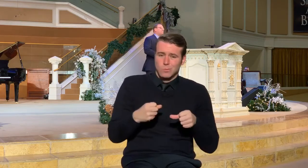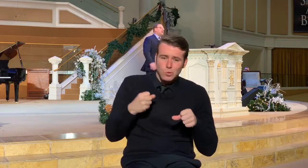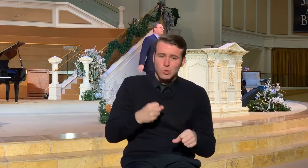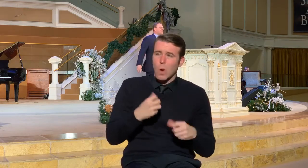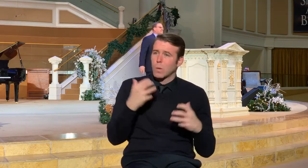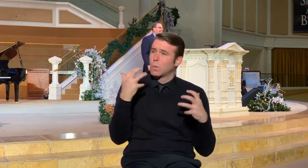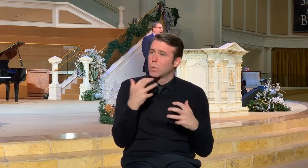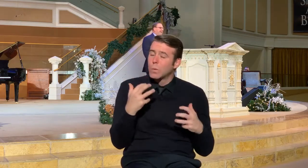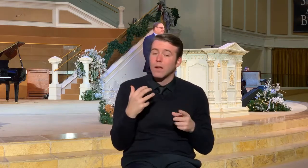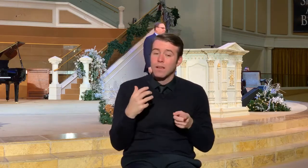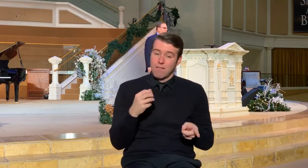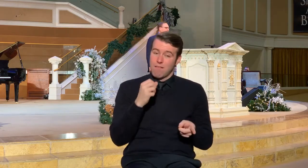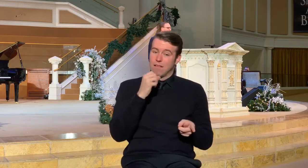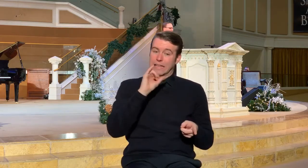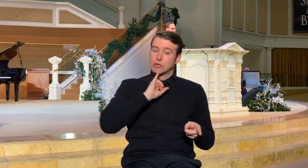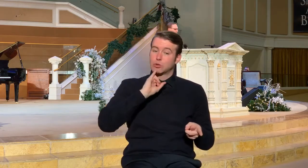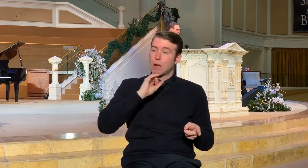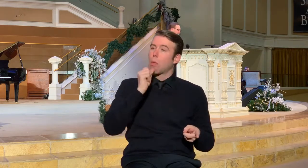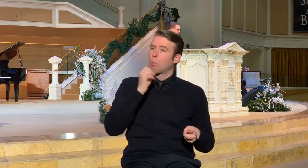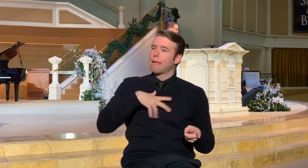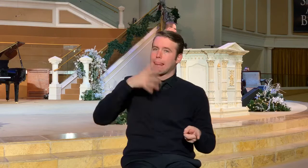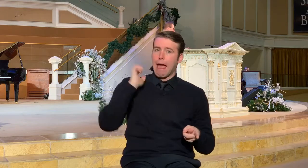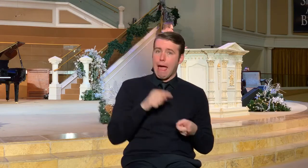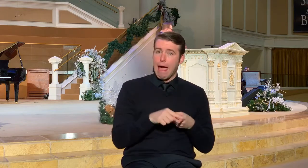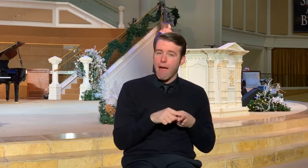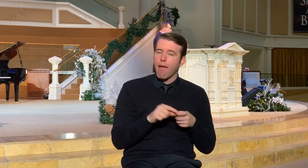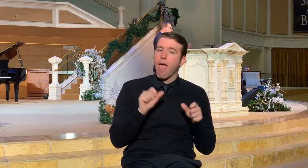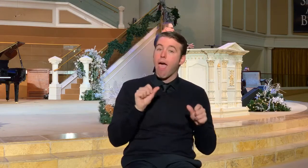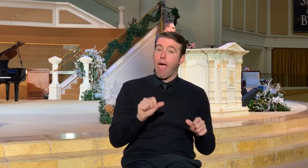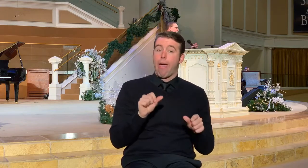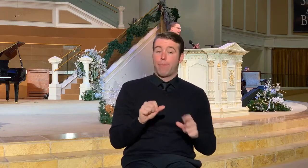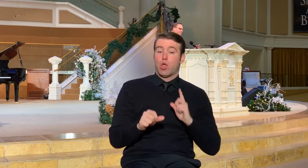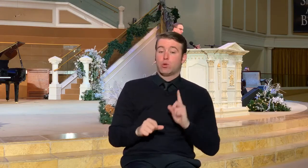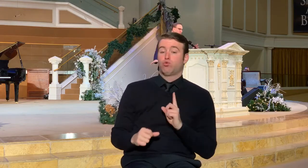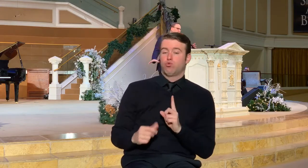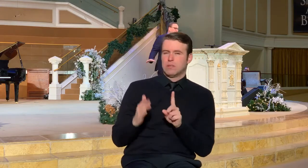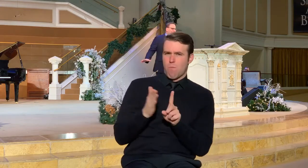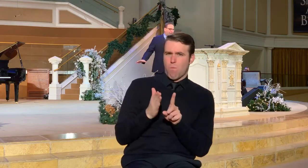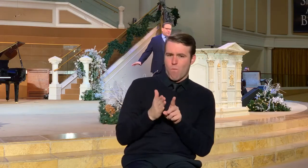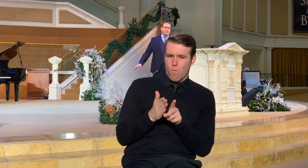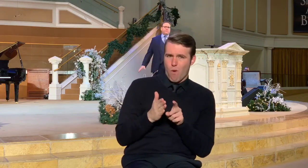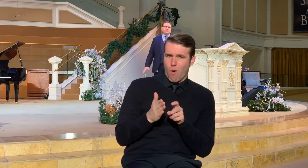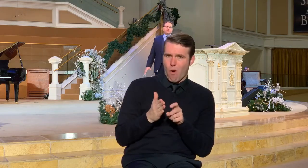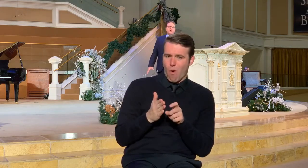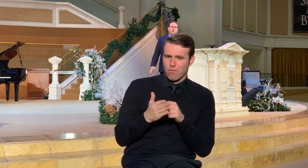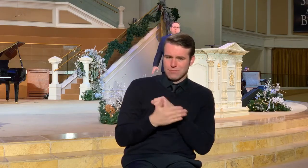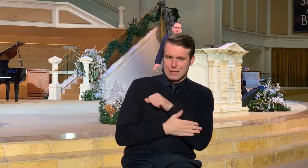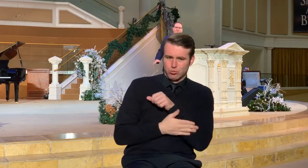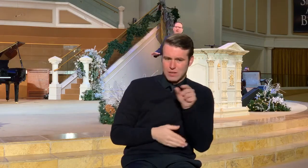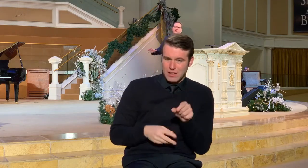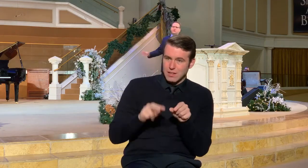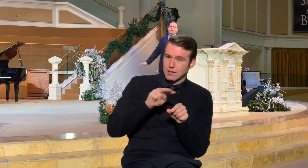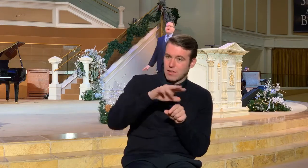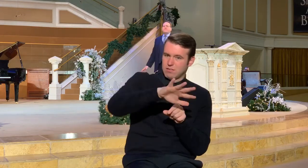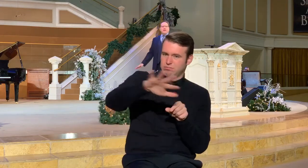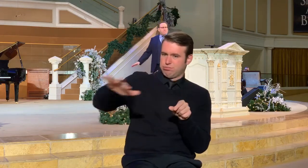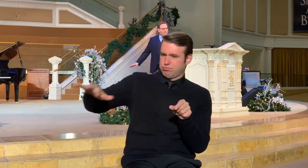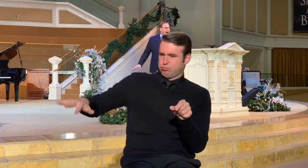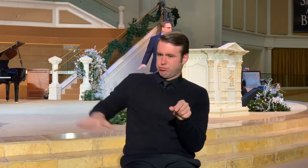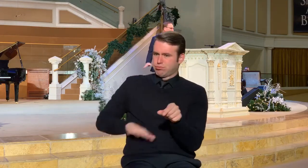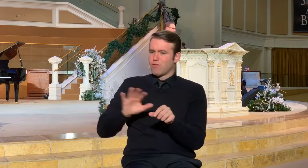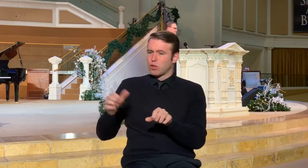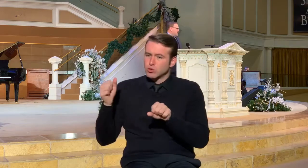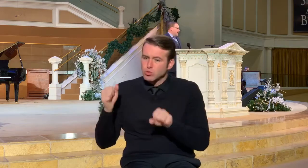fierceness, this lioness was able to look around at those predators with their strength